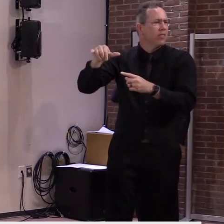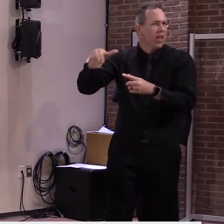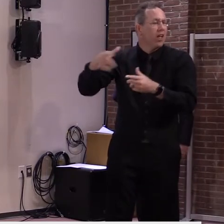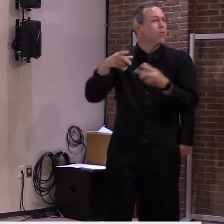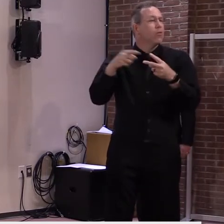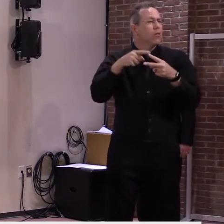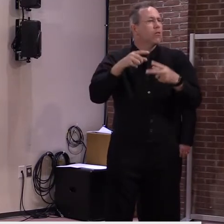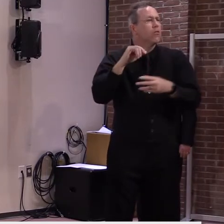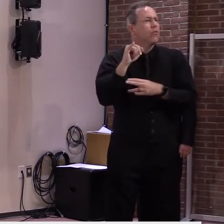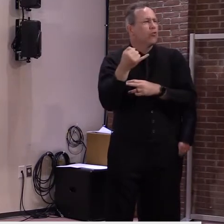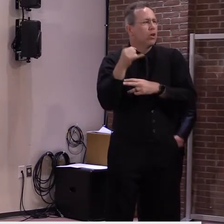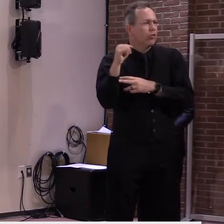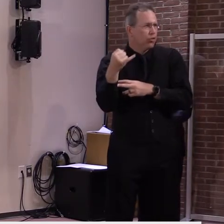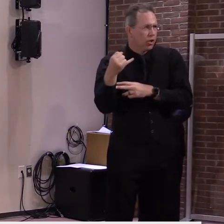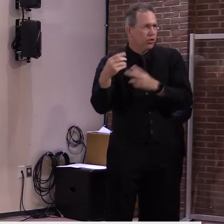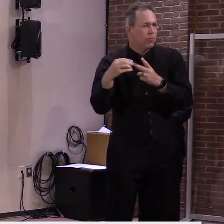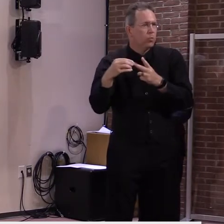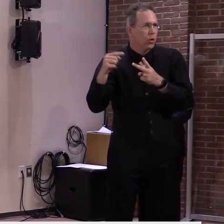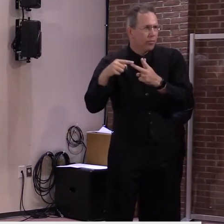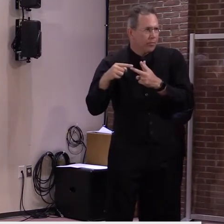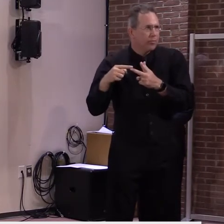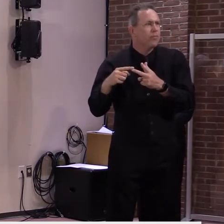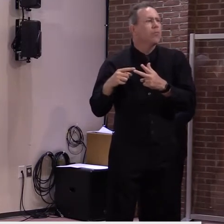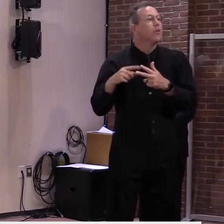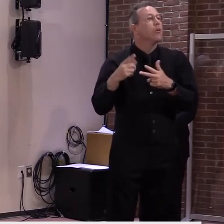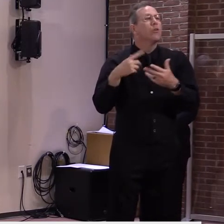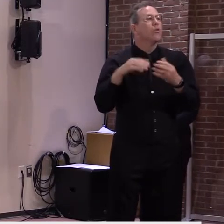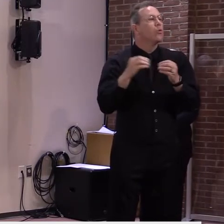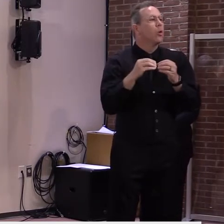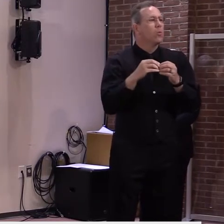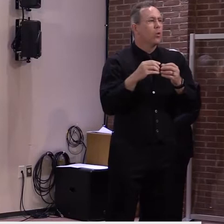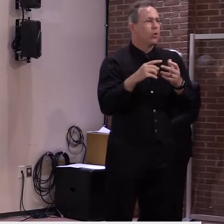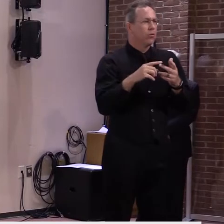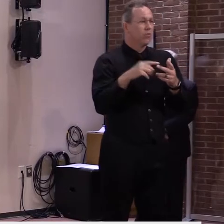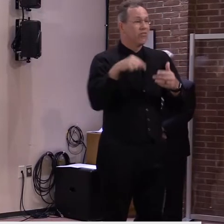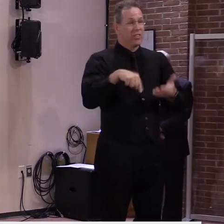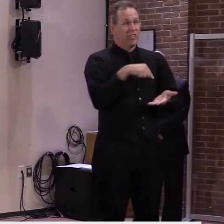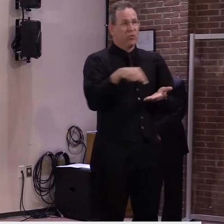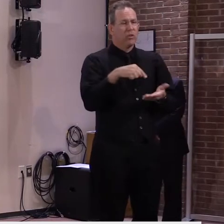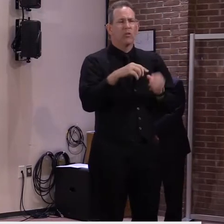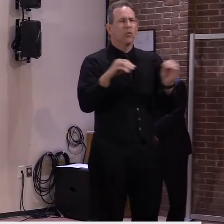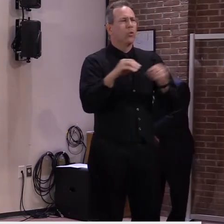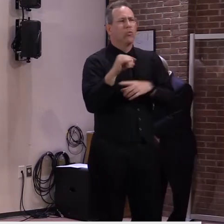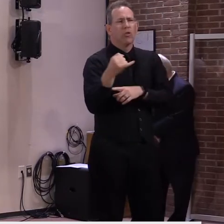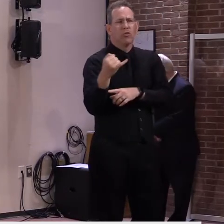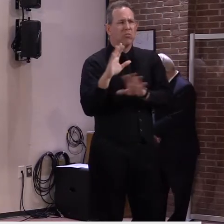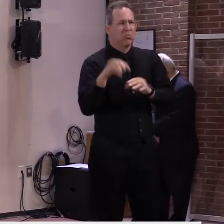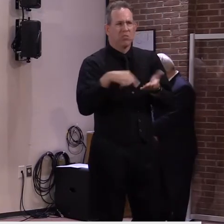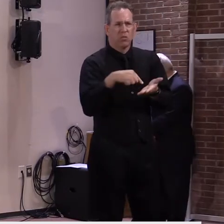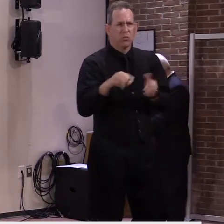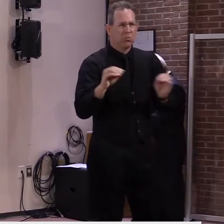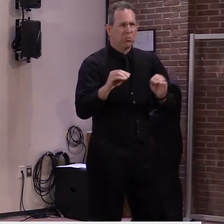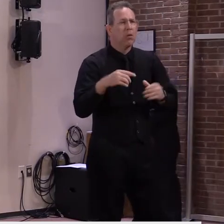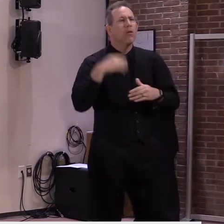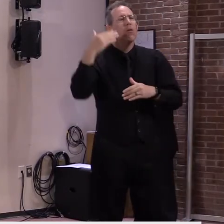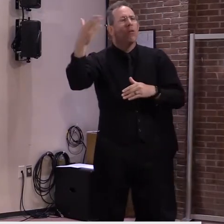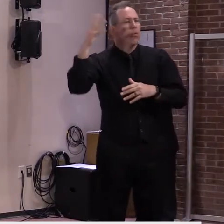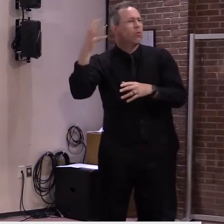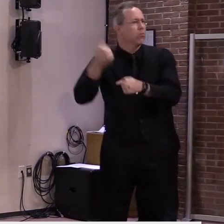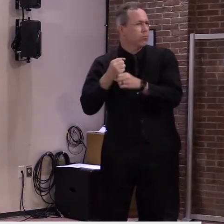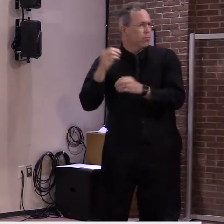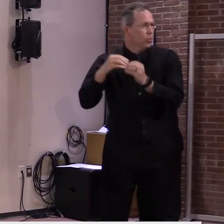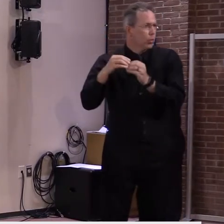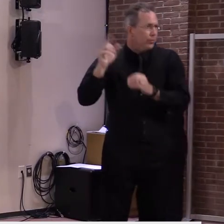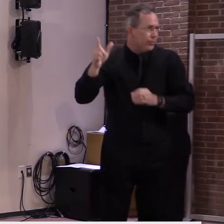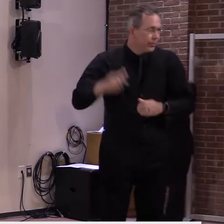Next, as Secretary Smith discussed, this is EMS week. We've relied on our EMS professionals and volunteers across the state